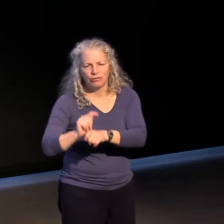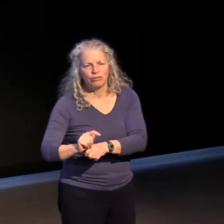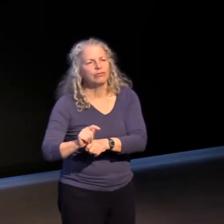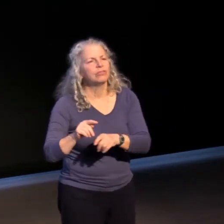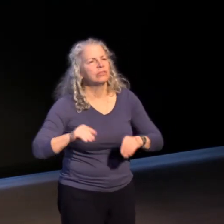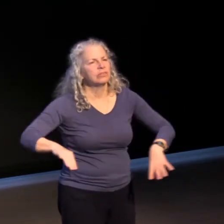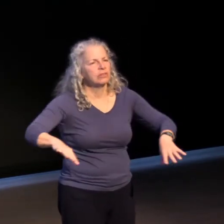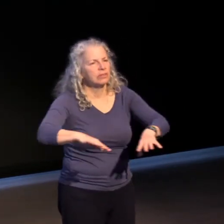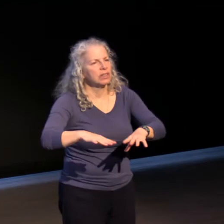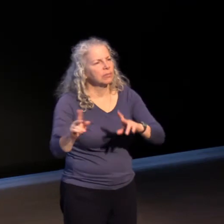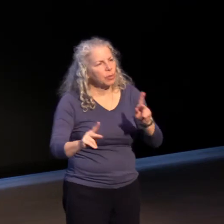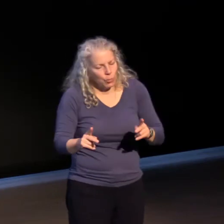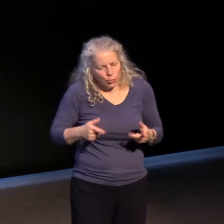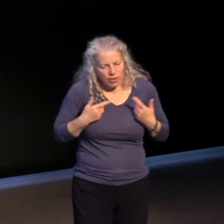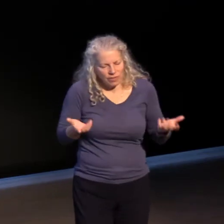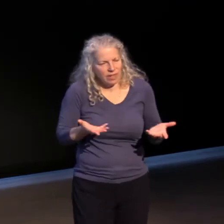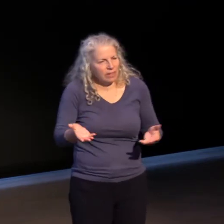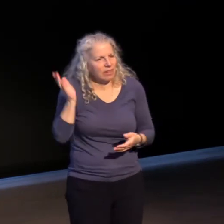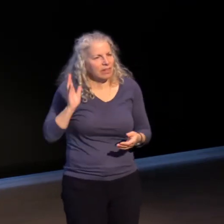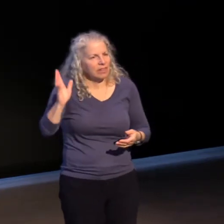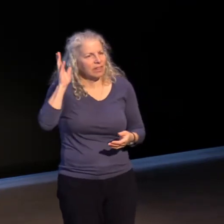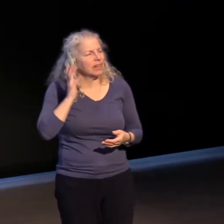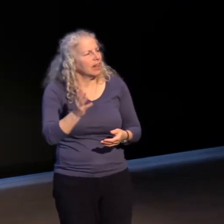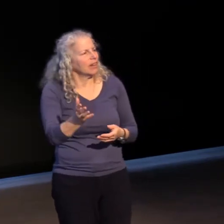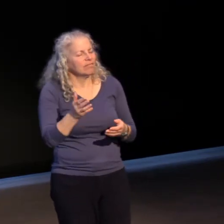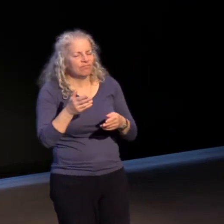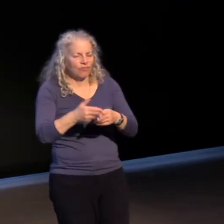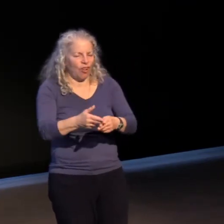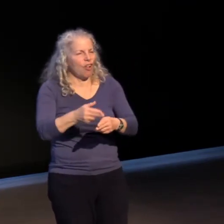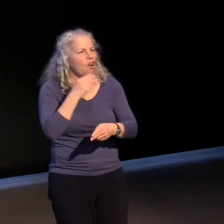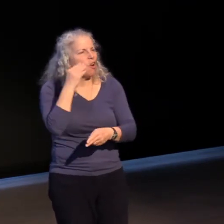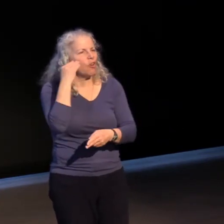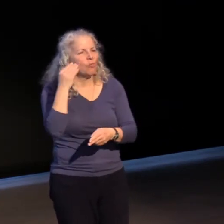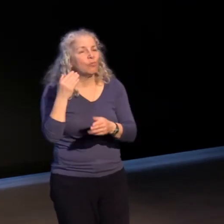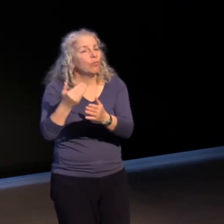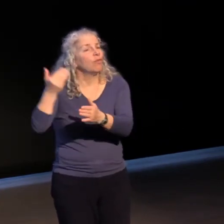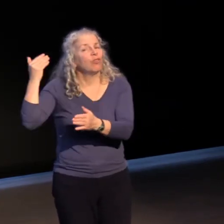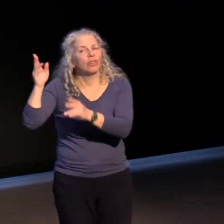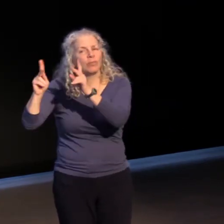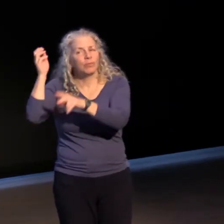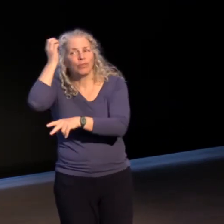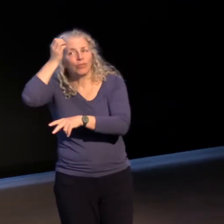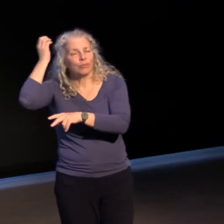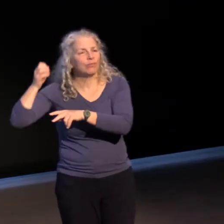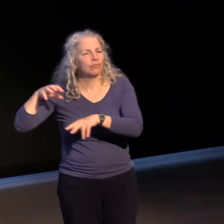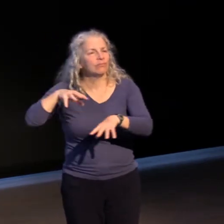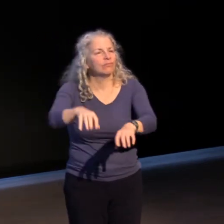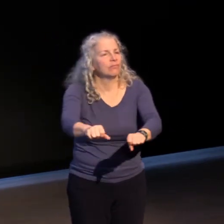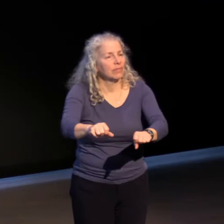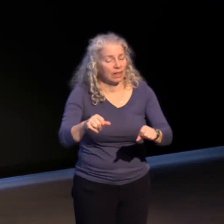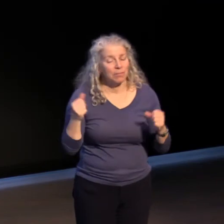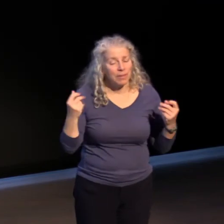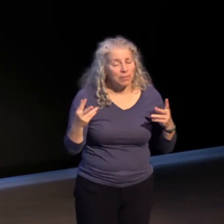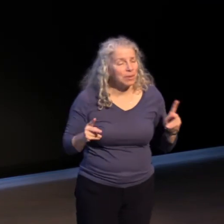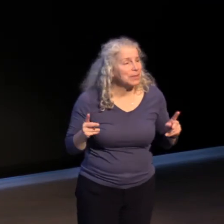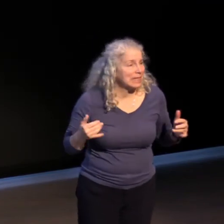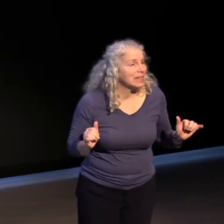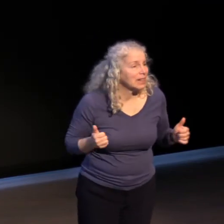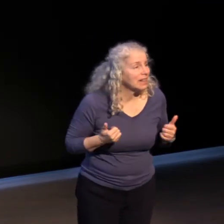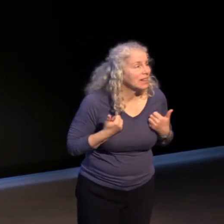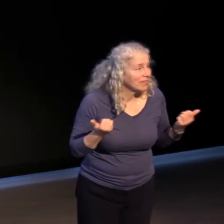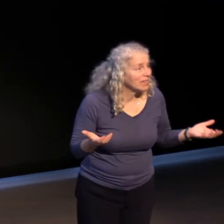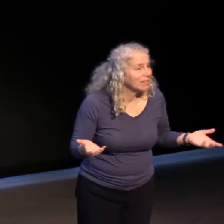of the Indigenous people who called this land home before the arrival of settlers, and in many cases, still do call it home. It's an